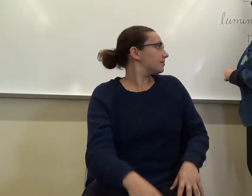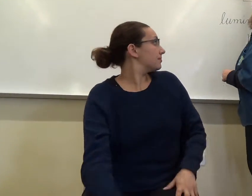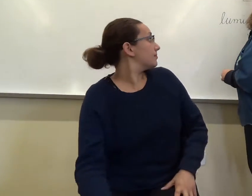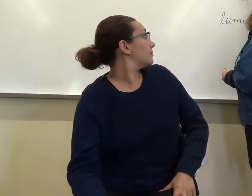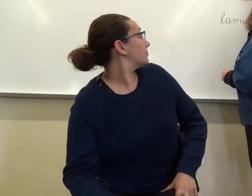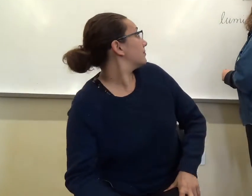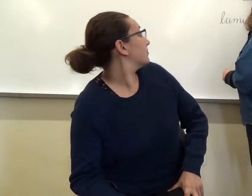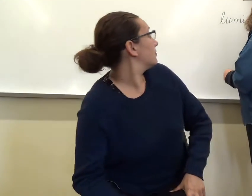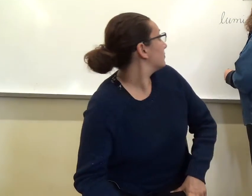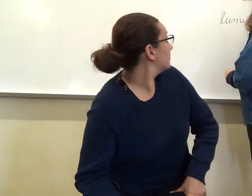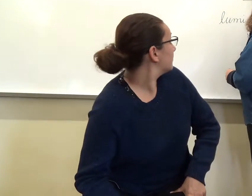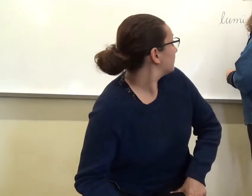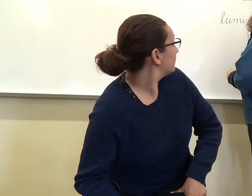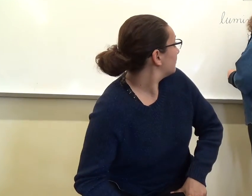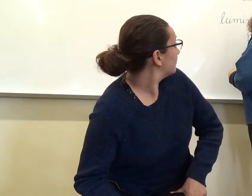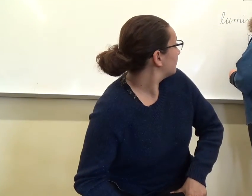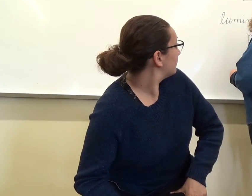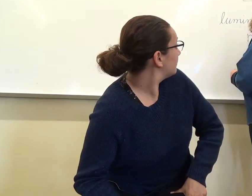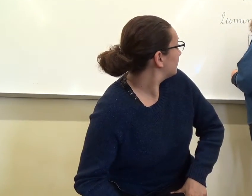here's another one.